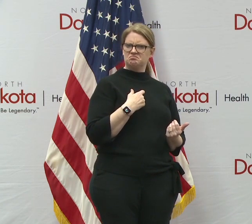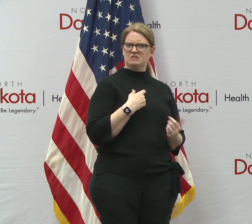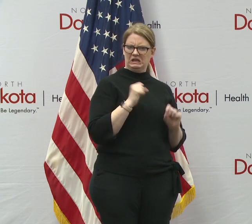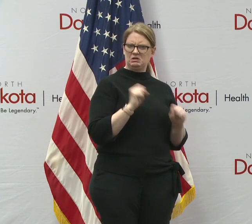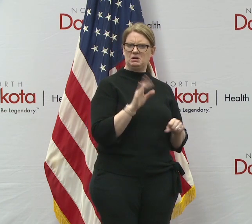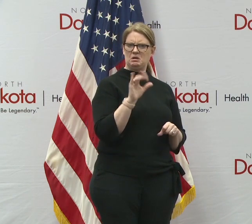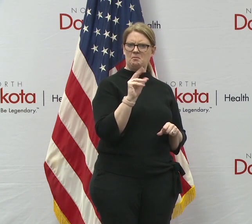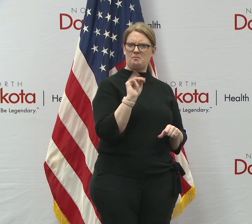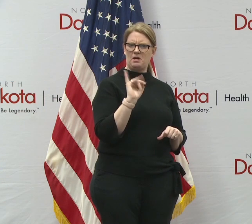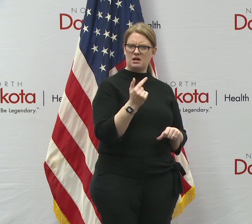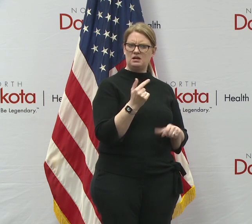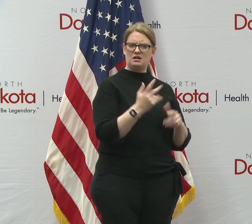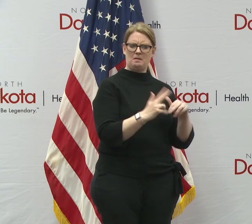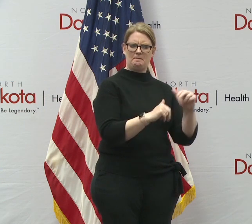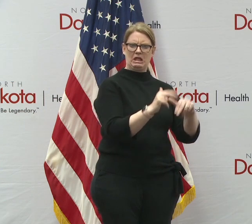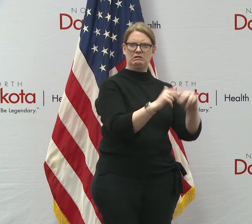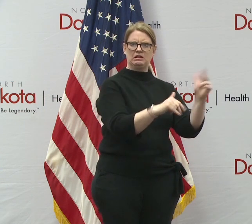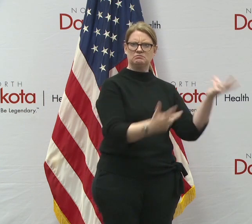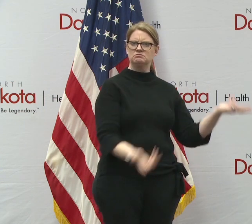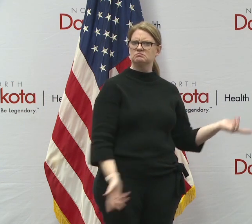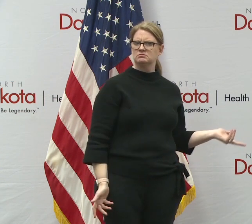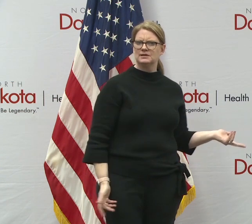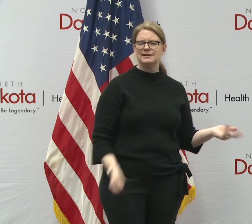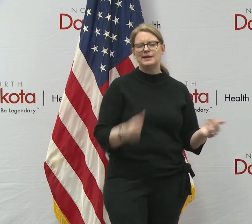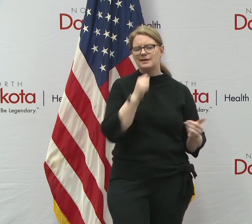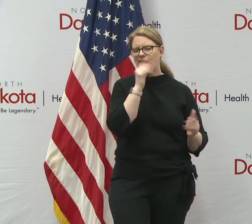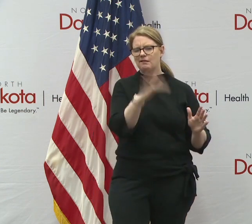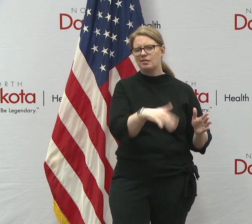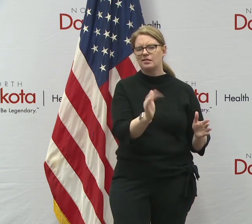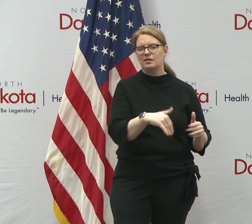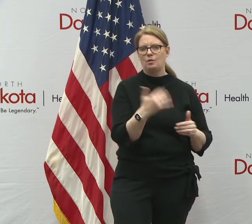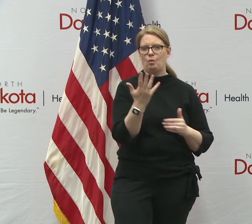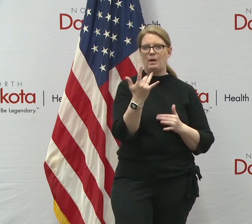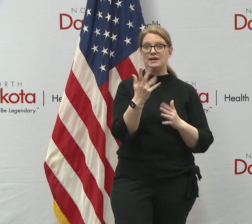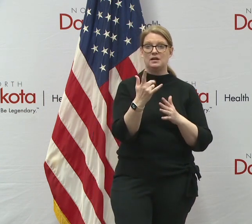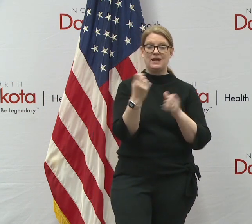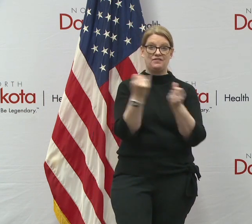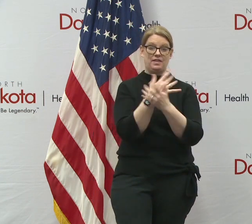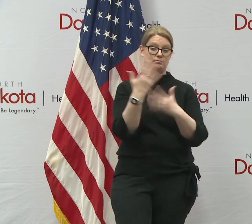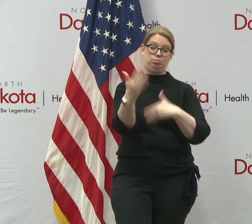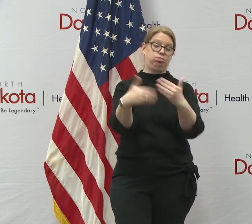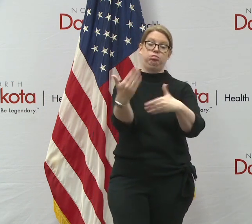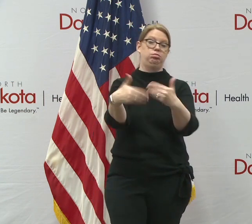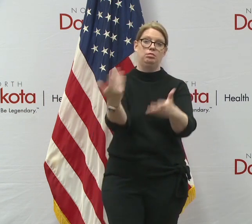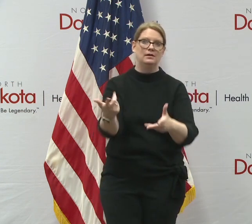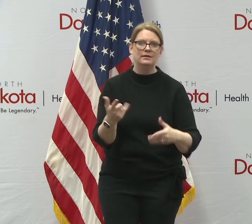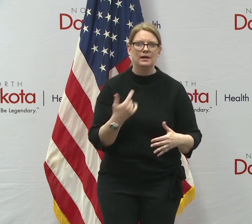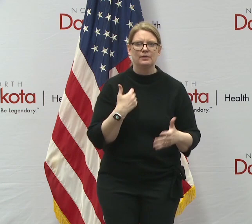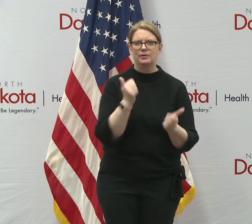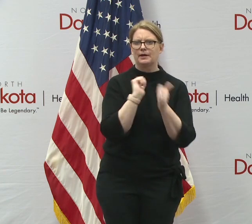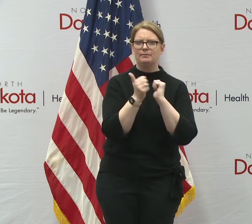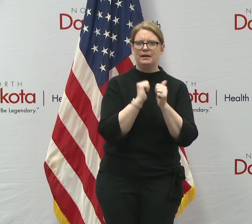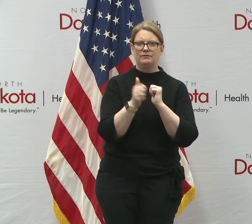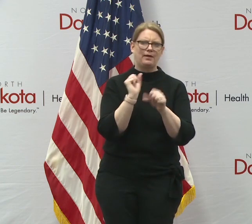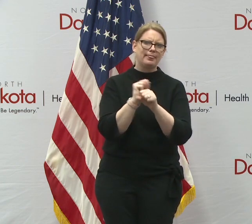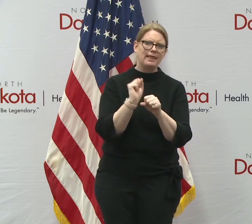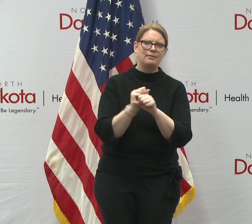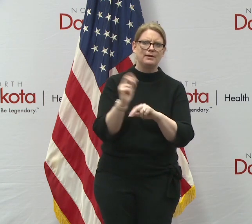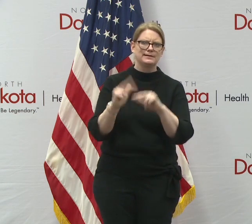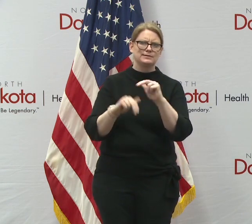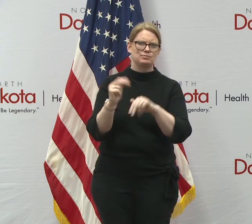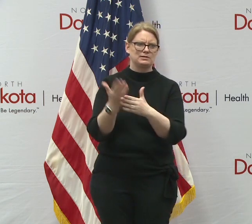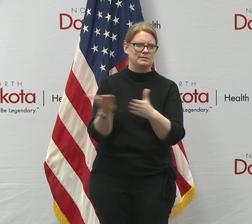building right now versus, hey, we'll wait till the thing's booming again and then we're competing with everybody for labor and construction